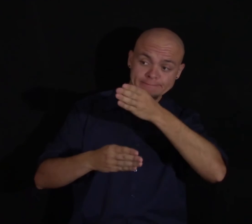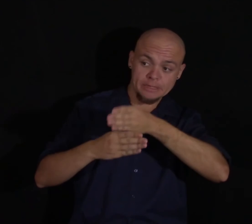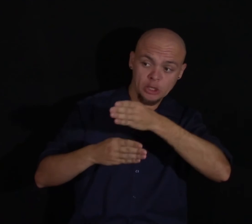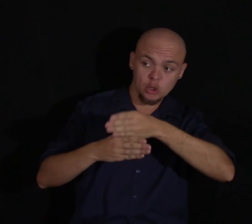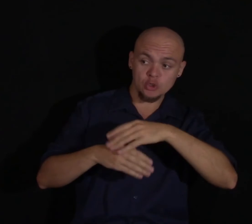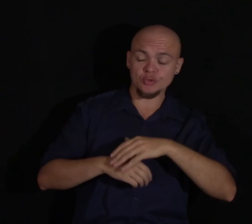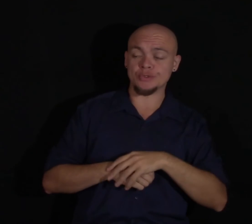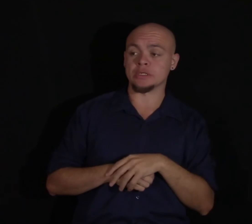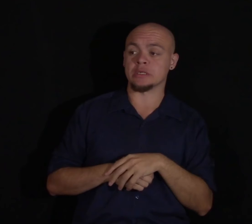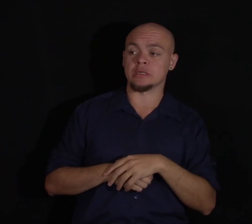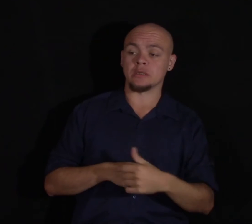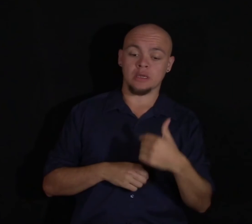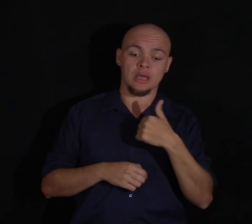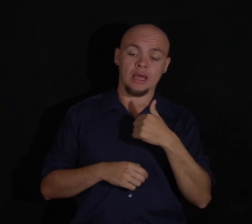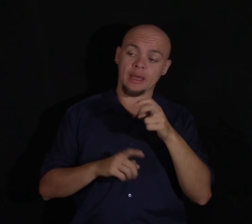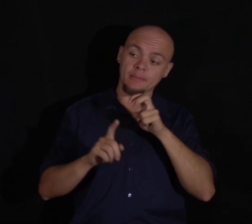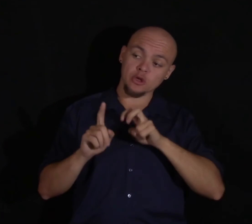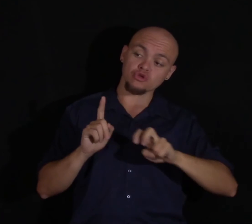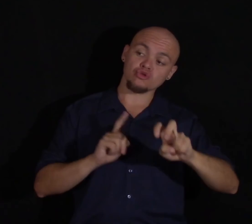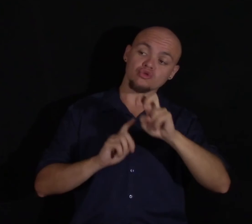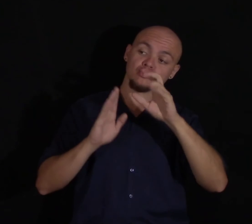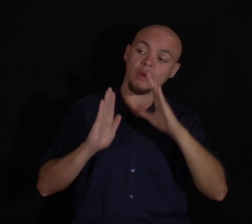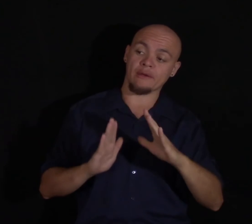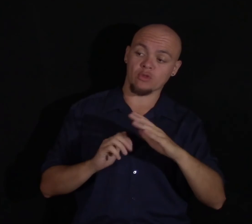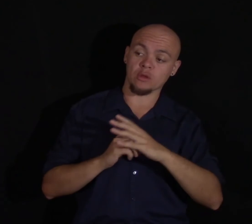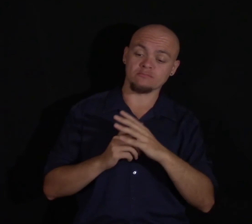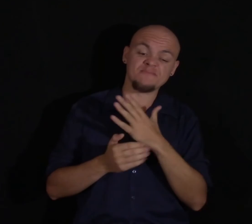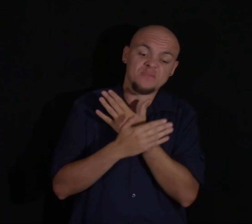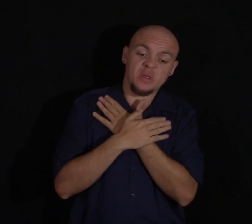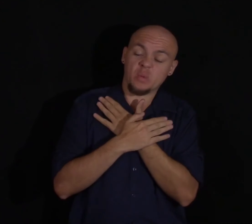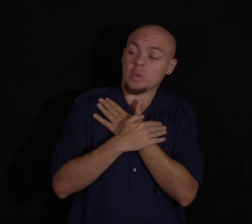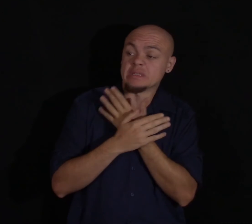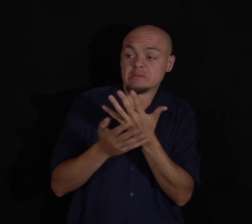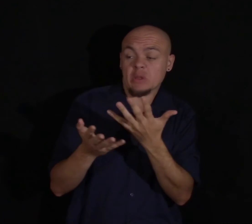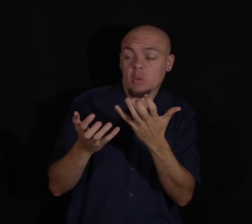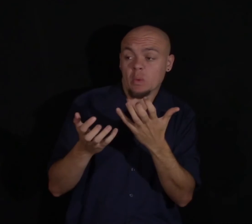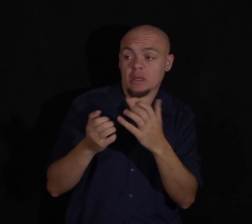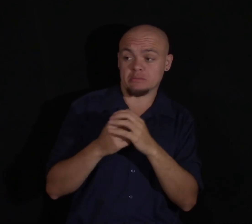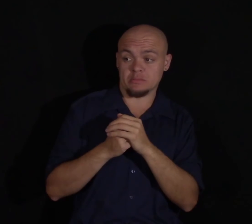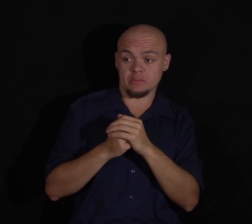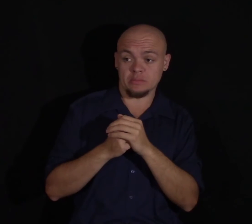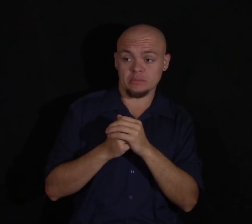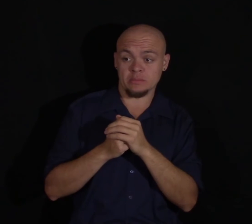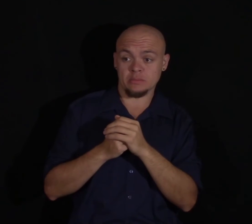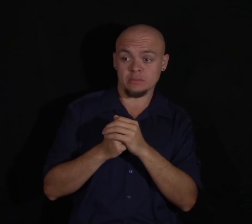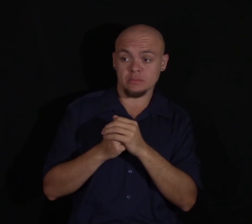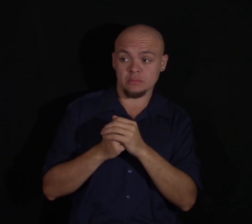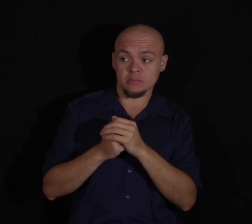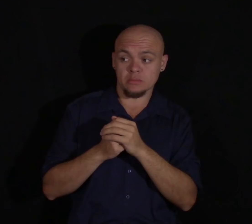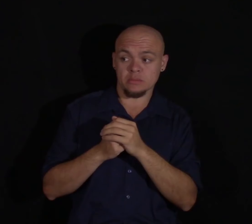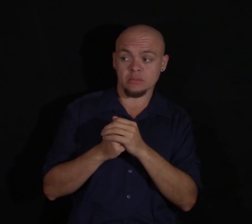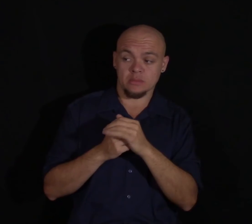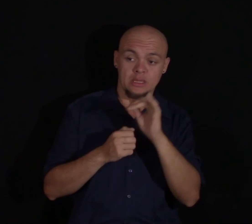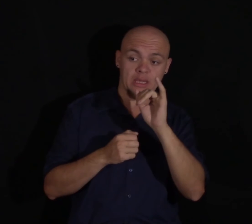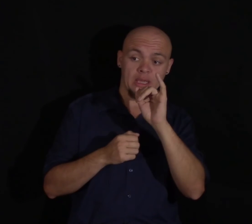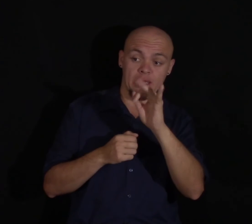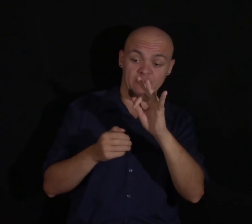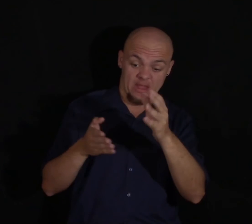"I am a traveller in want of a little rest. You would greatly oblige me if you would allow me to remain a